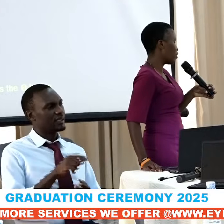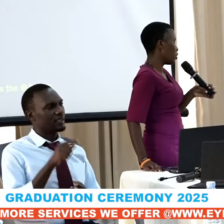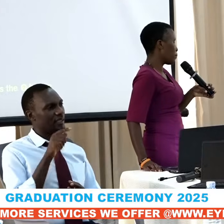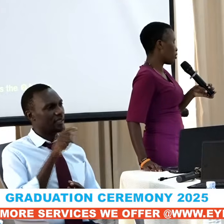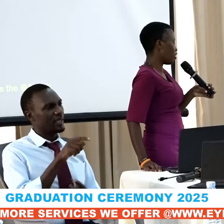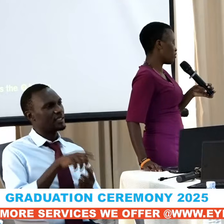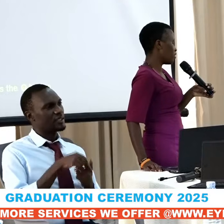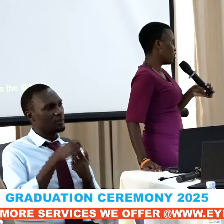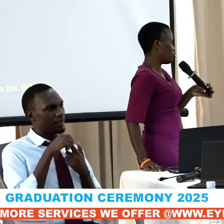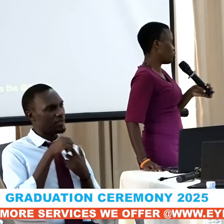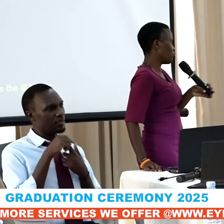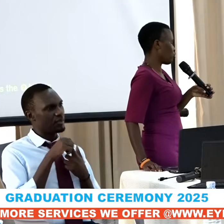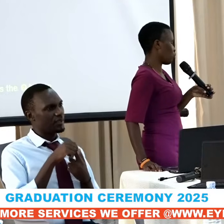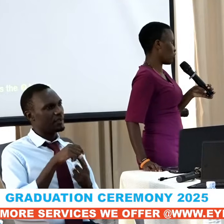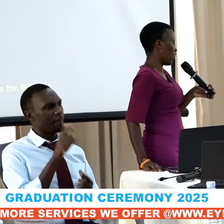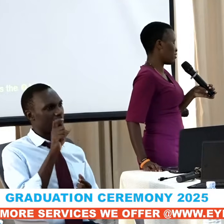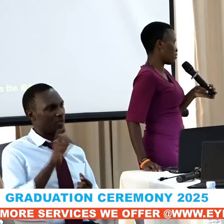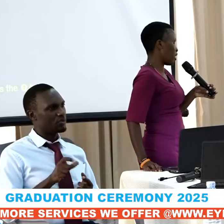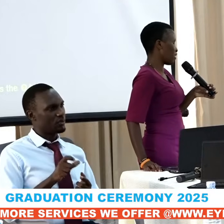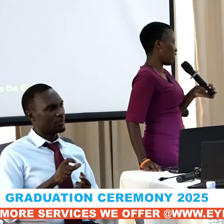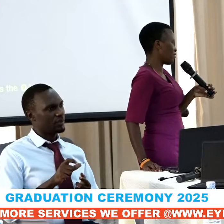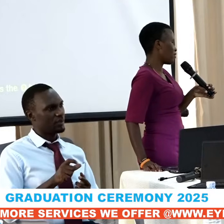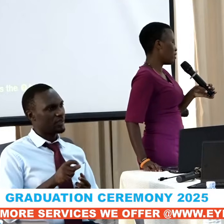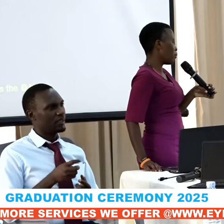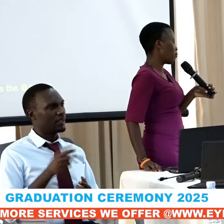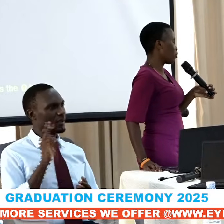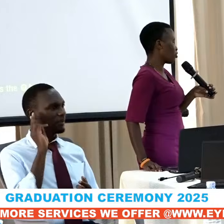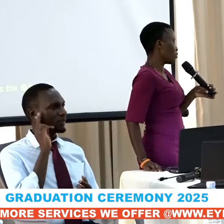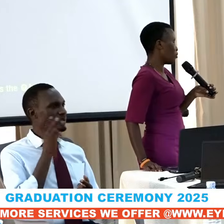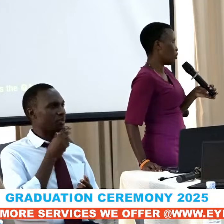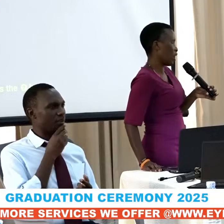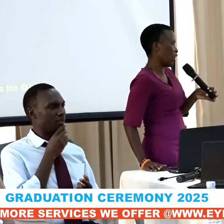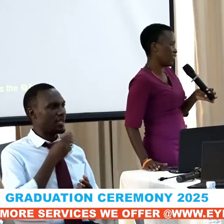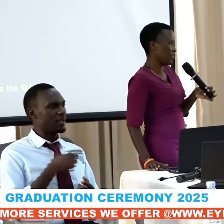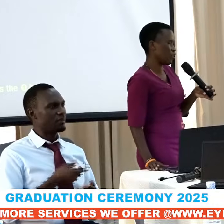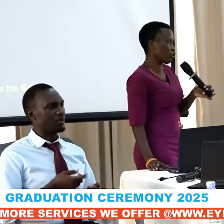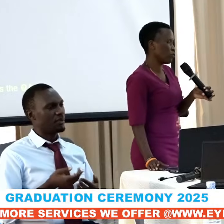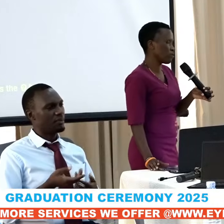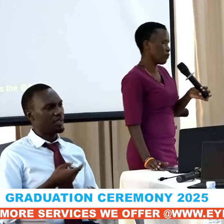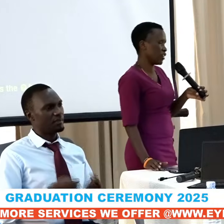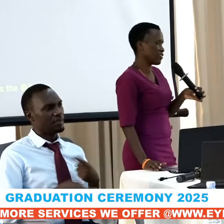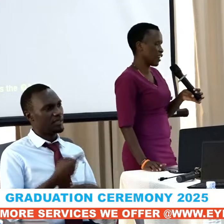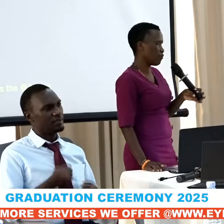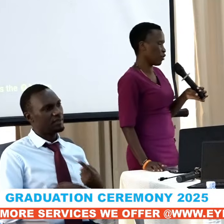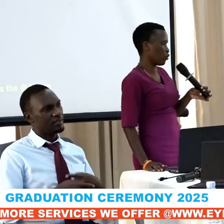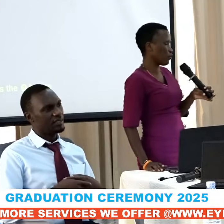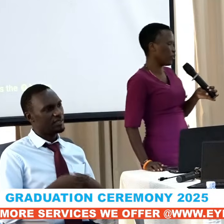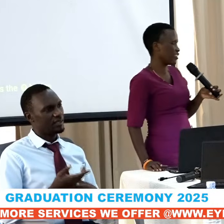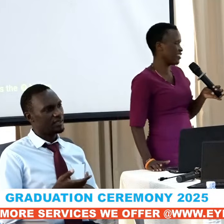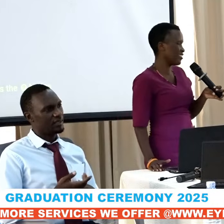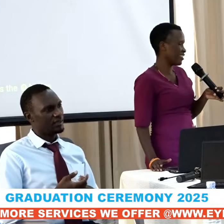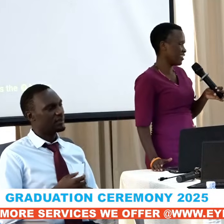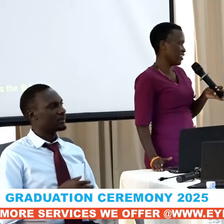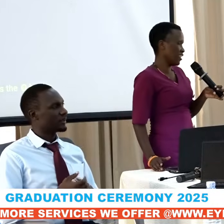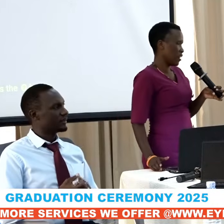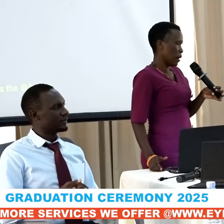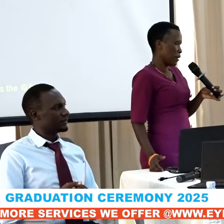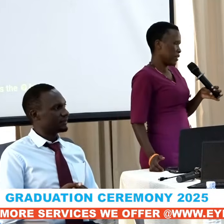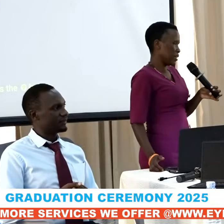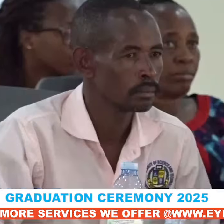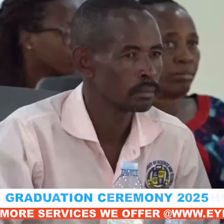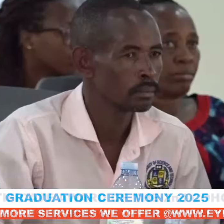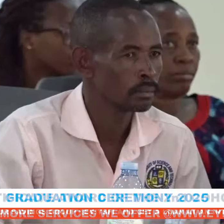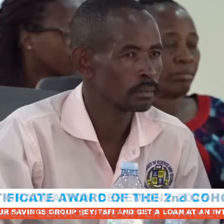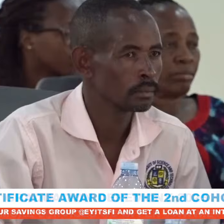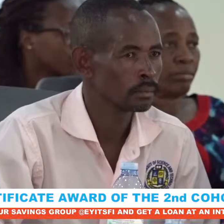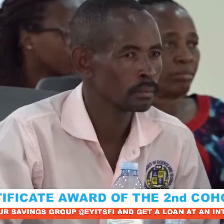herself because she knows what has brought him or her. They told me to summarize. I have a lot of content.